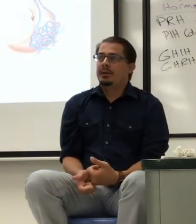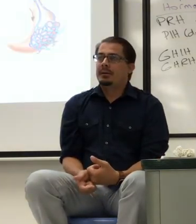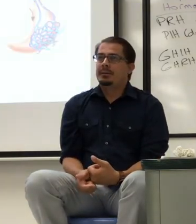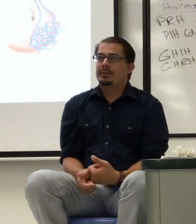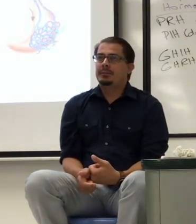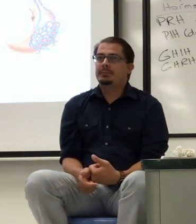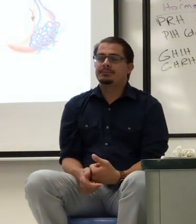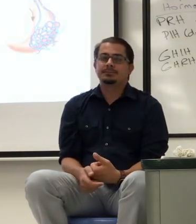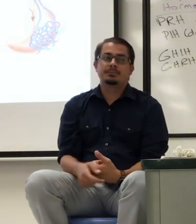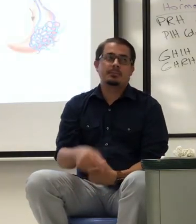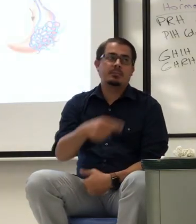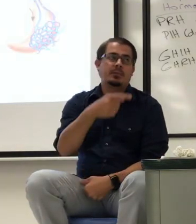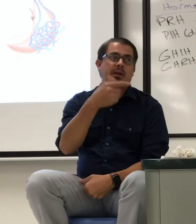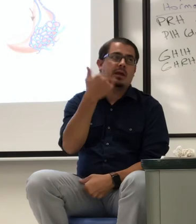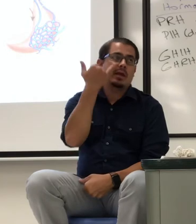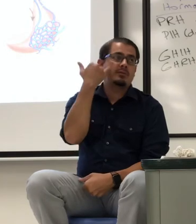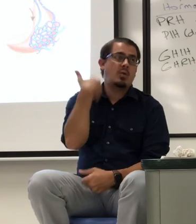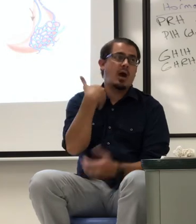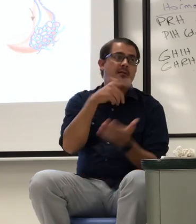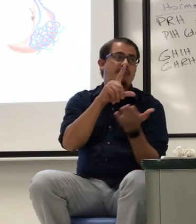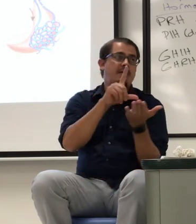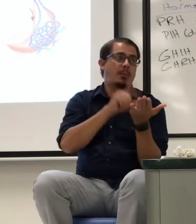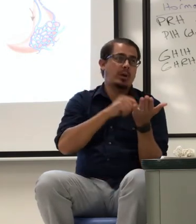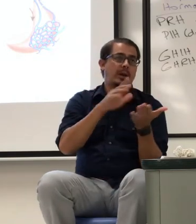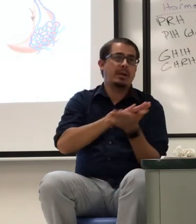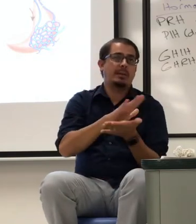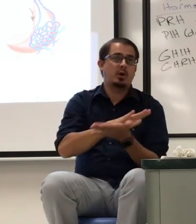So if you have a printout,